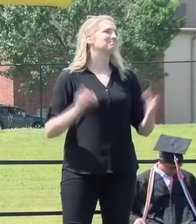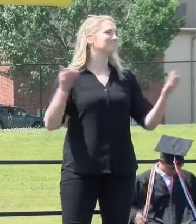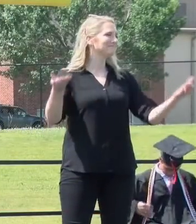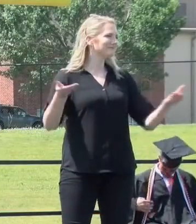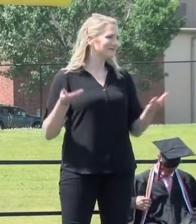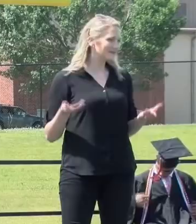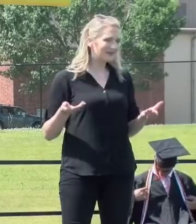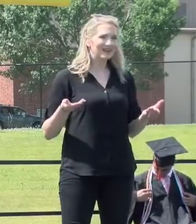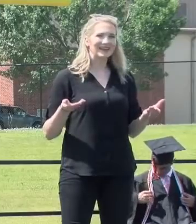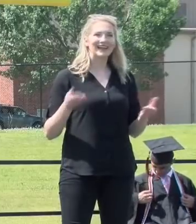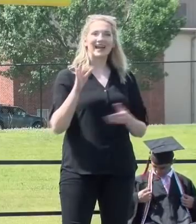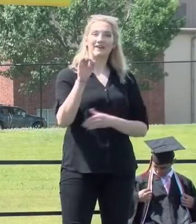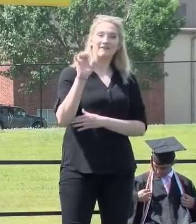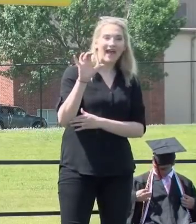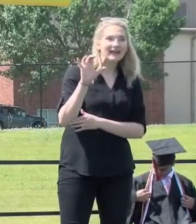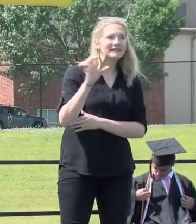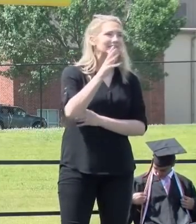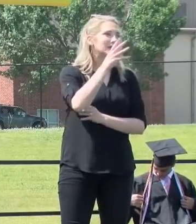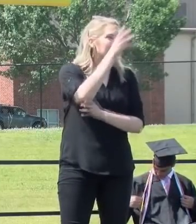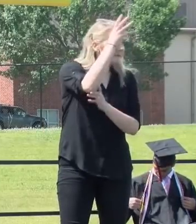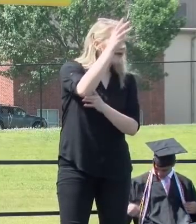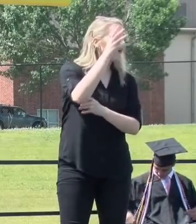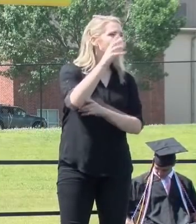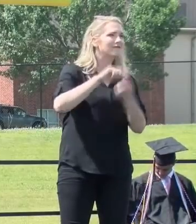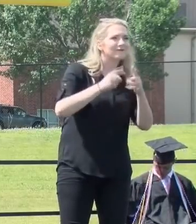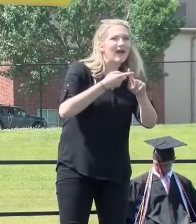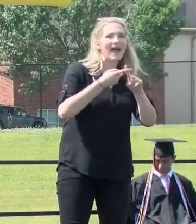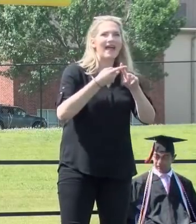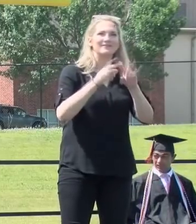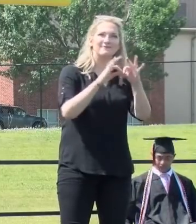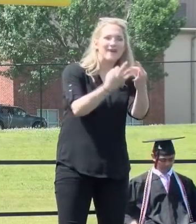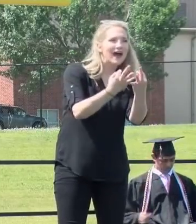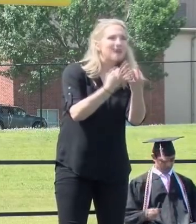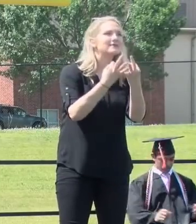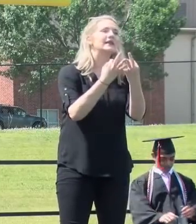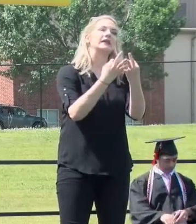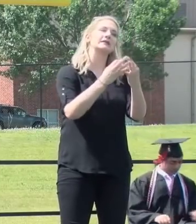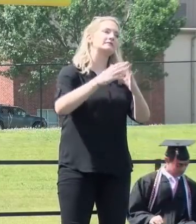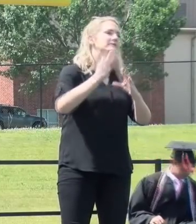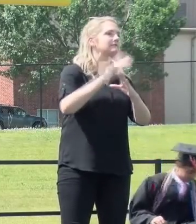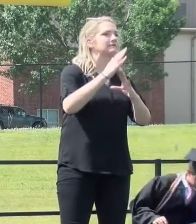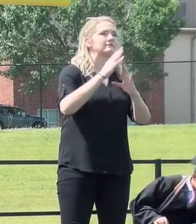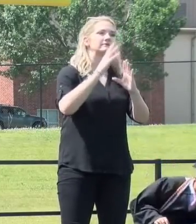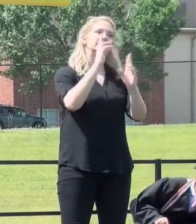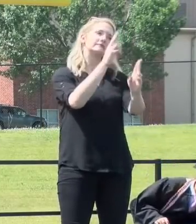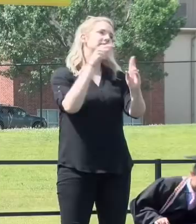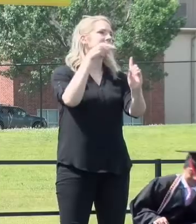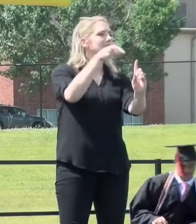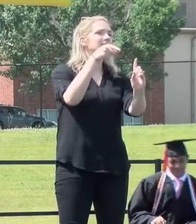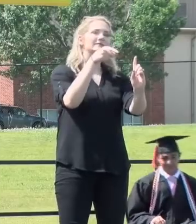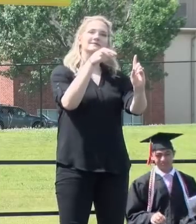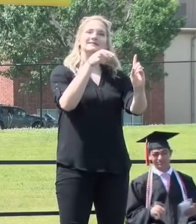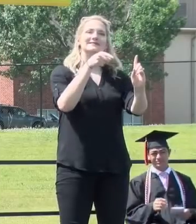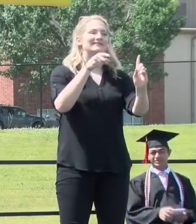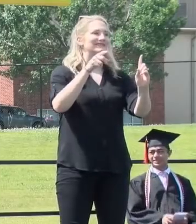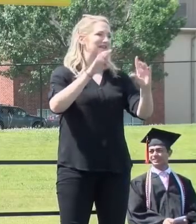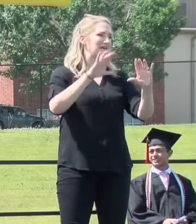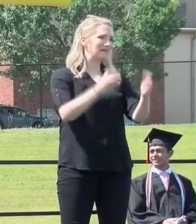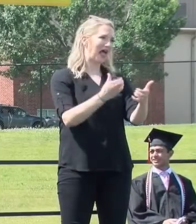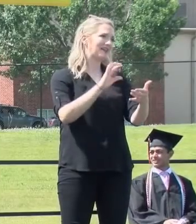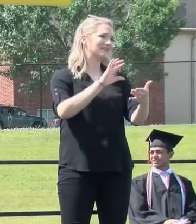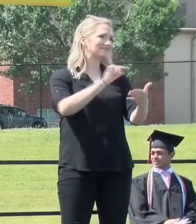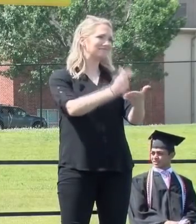Welcome, faculty, parents, friends, relatives, and most importantly, to the members of the class